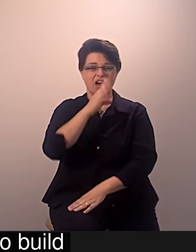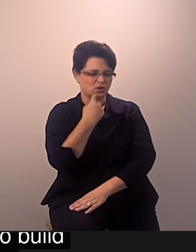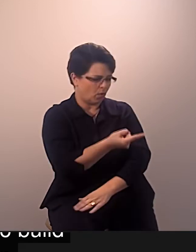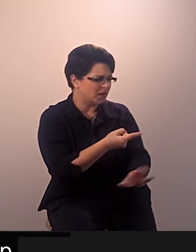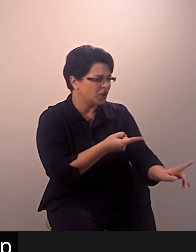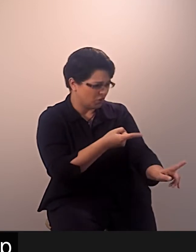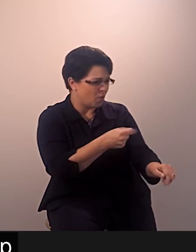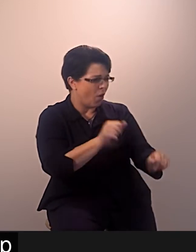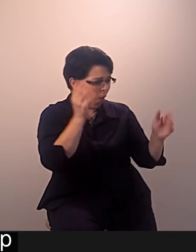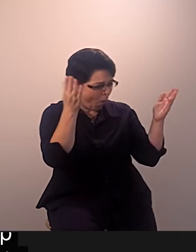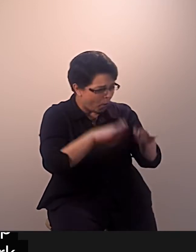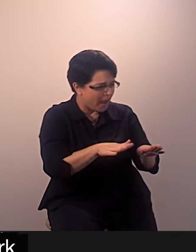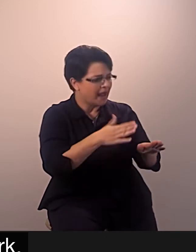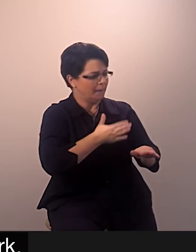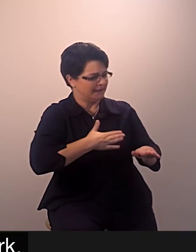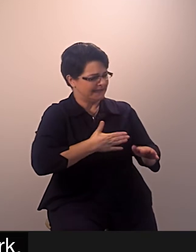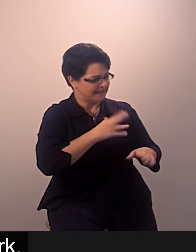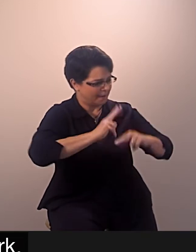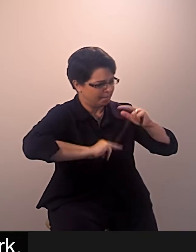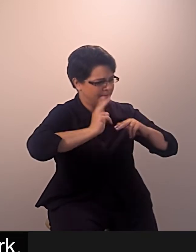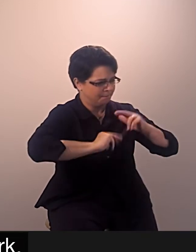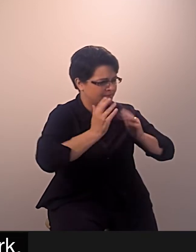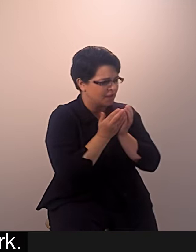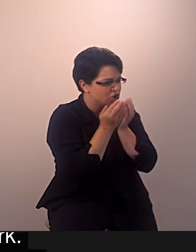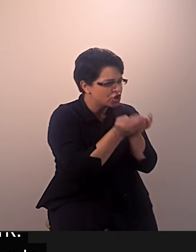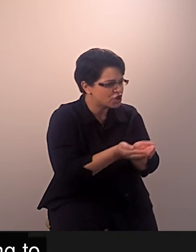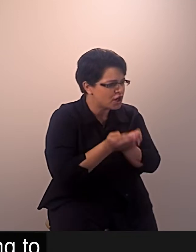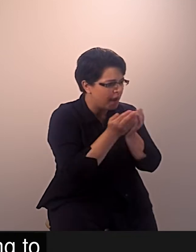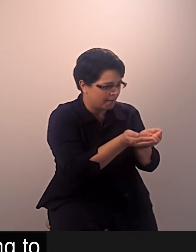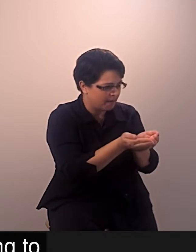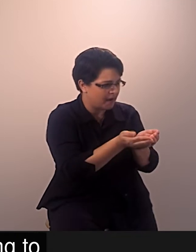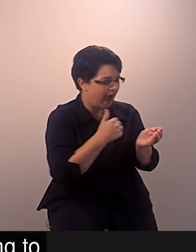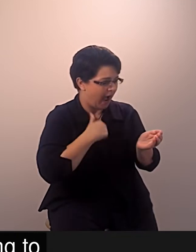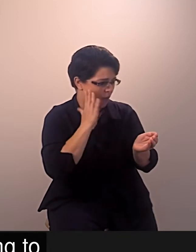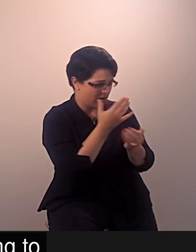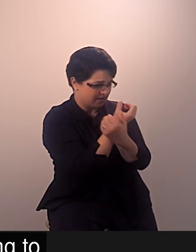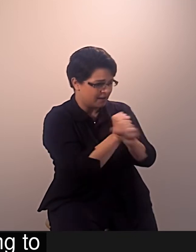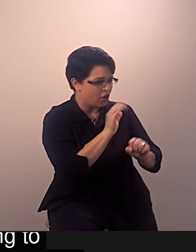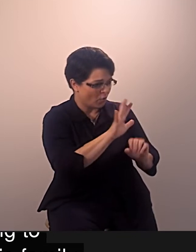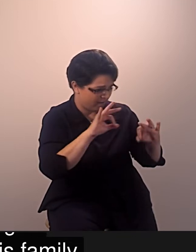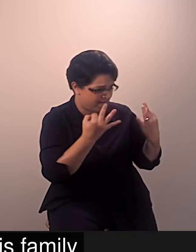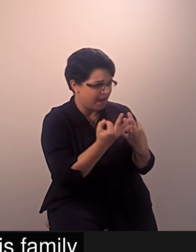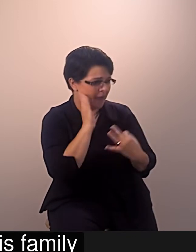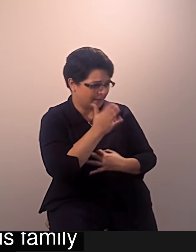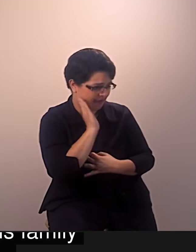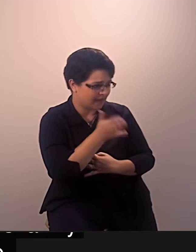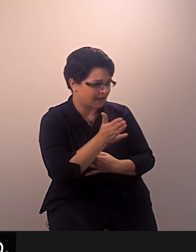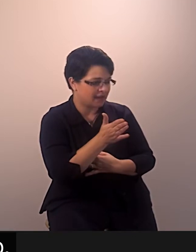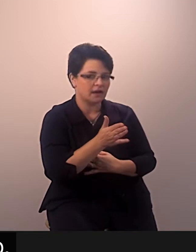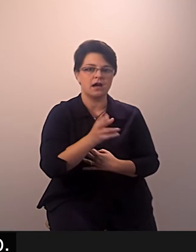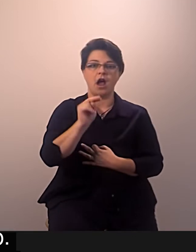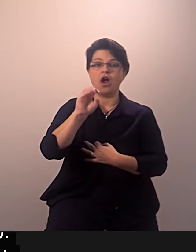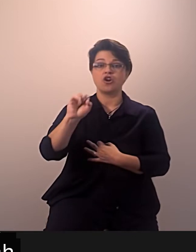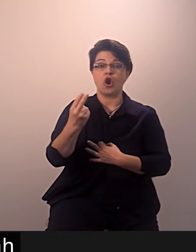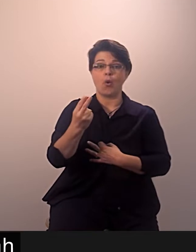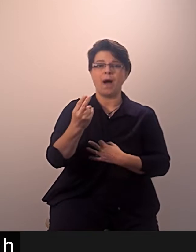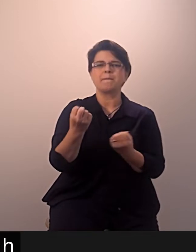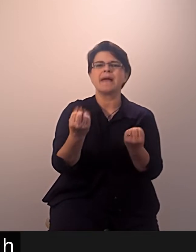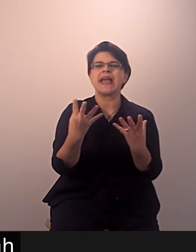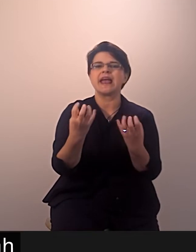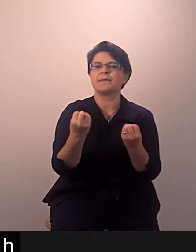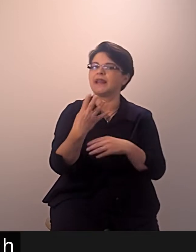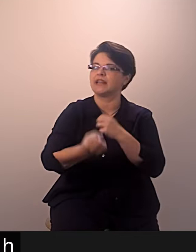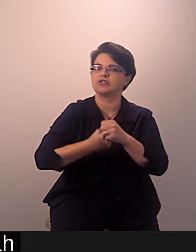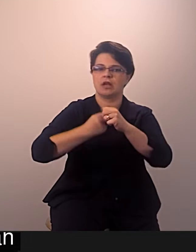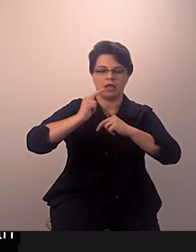ark. God was going to save Noah and his family in this ship. It took Noah many years to build